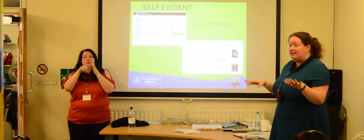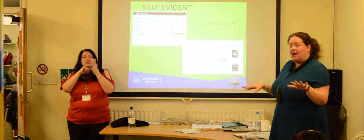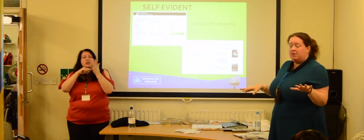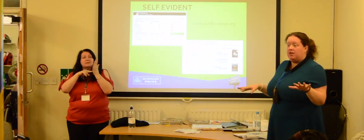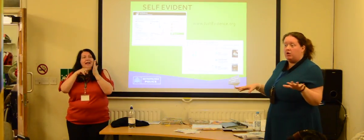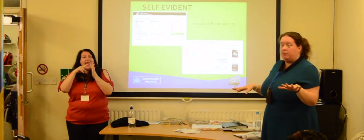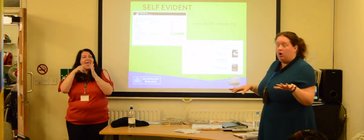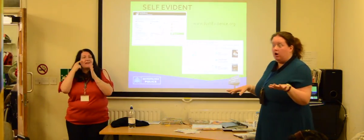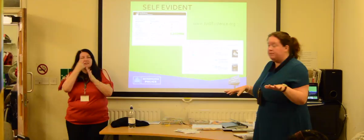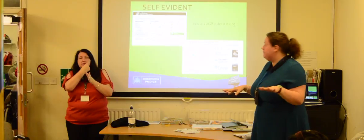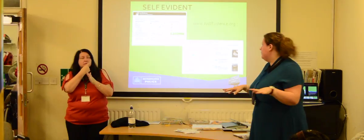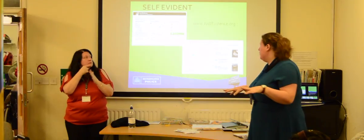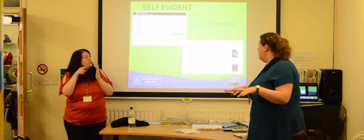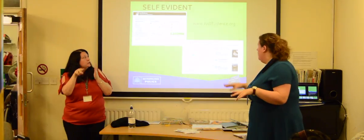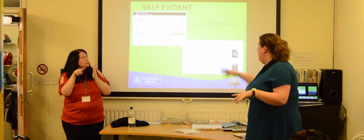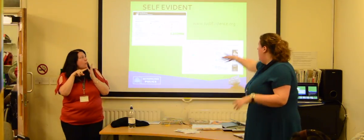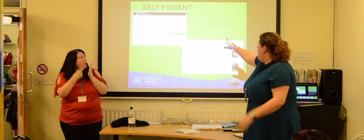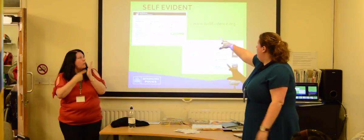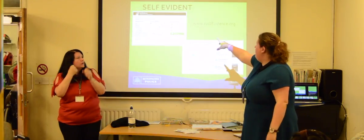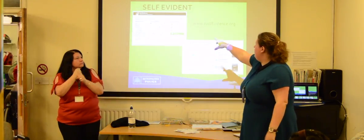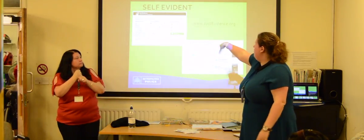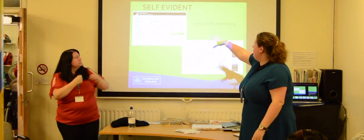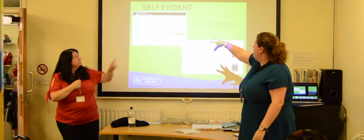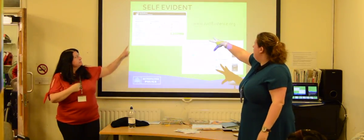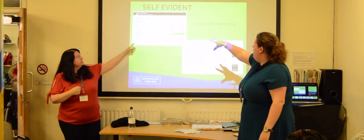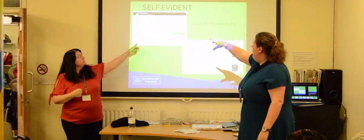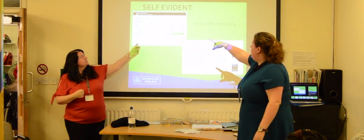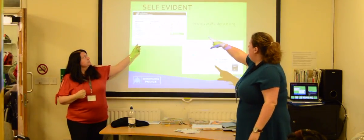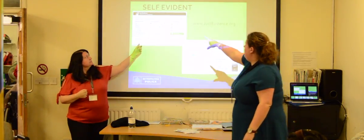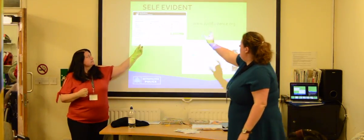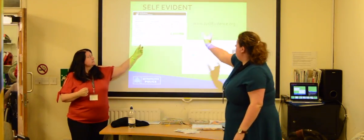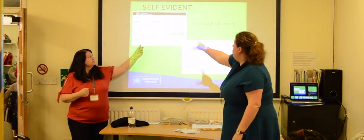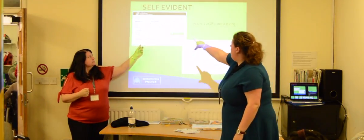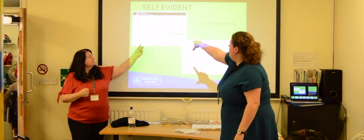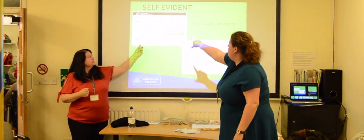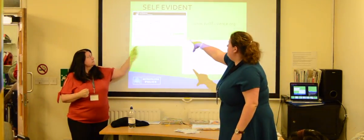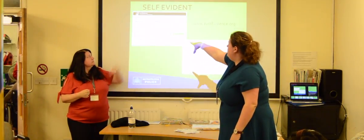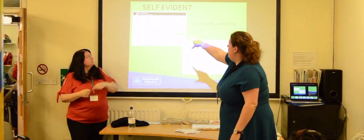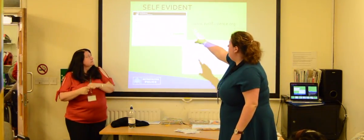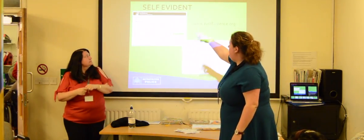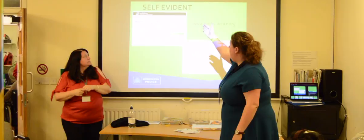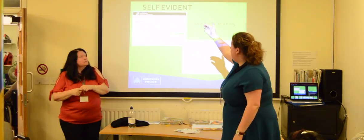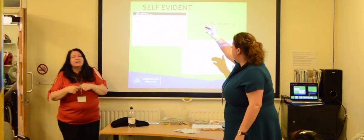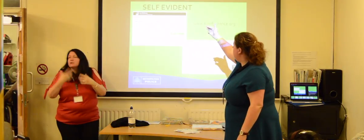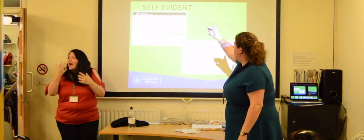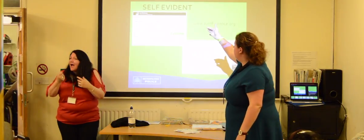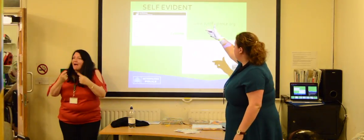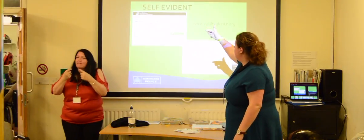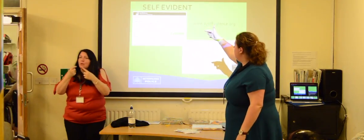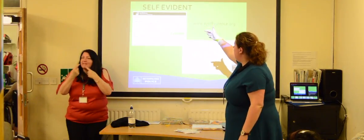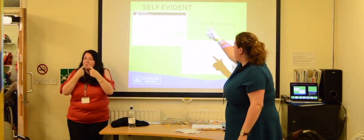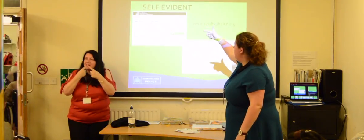at any time and see what you've put on. It gives us a little box with all your details, your name,